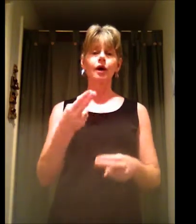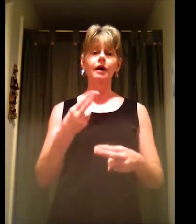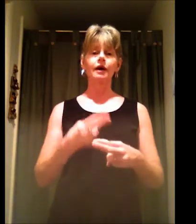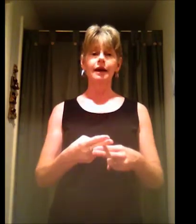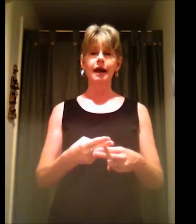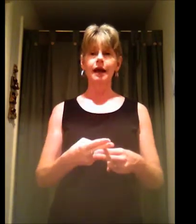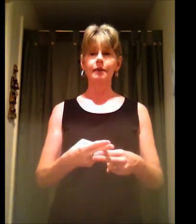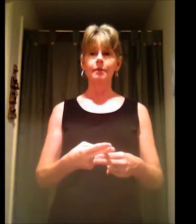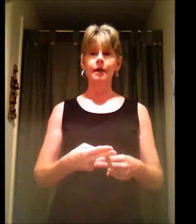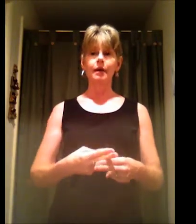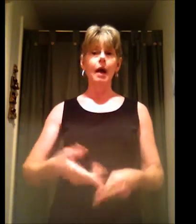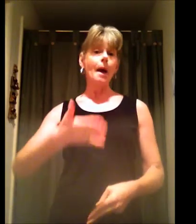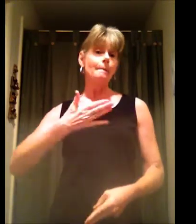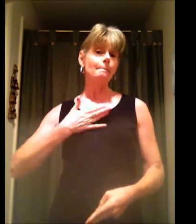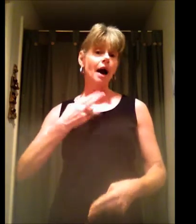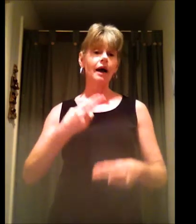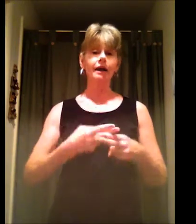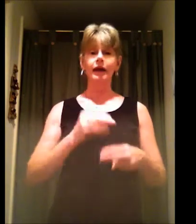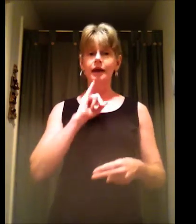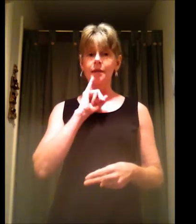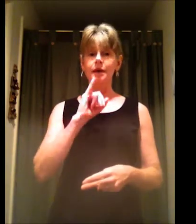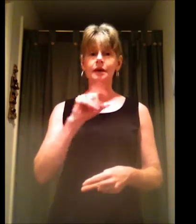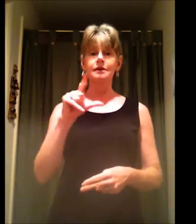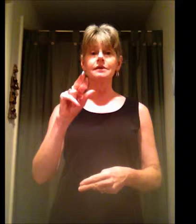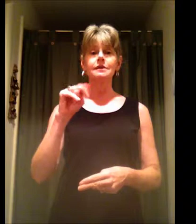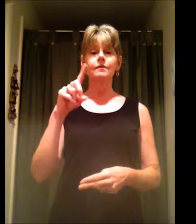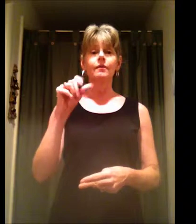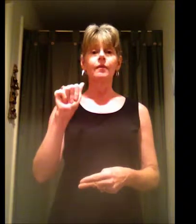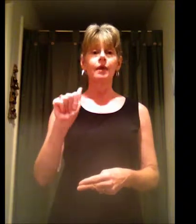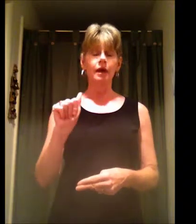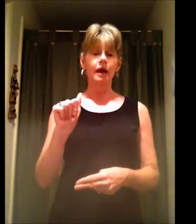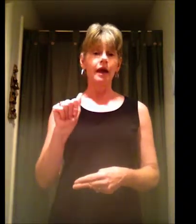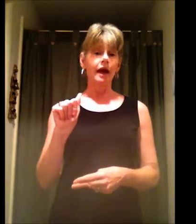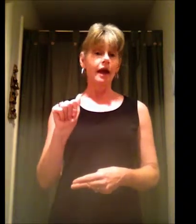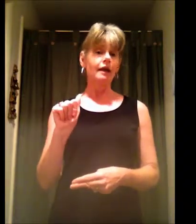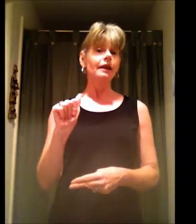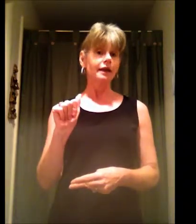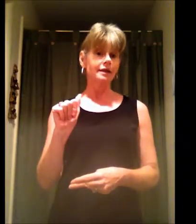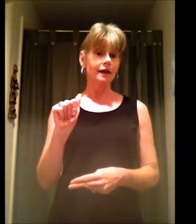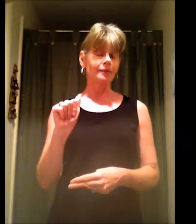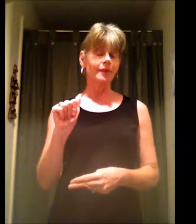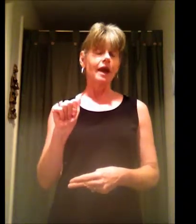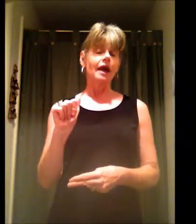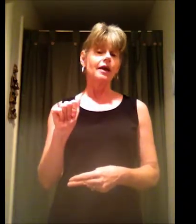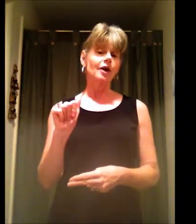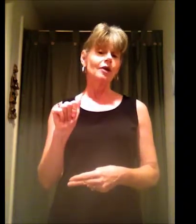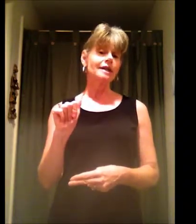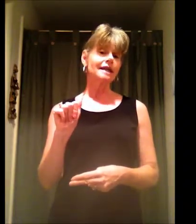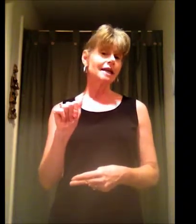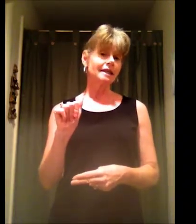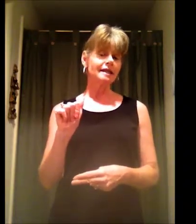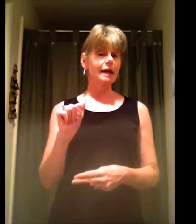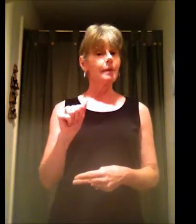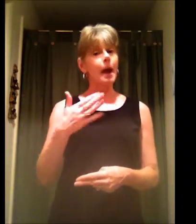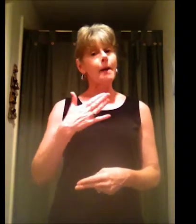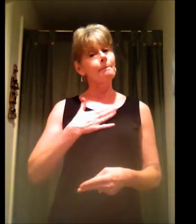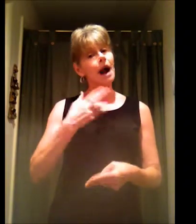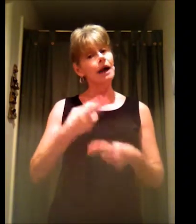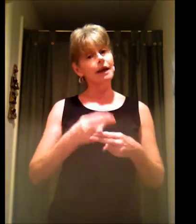your name? My name is Linda. And notice I didn't say my